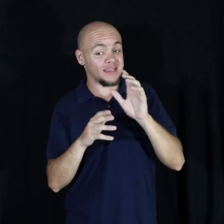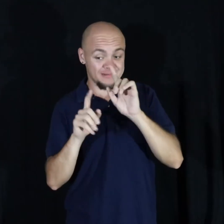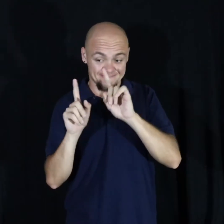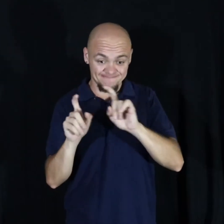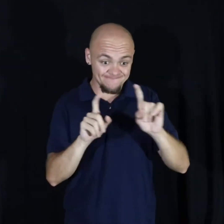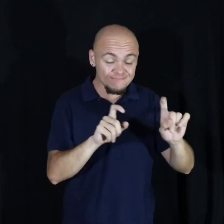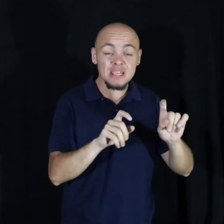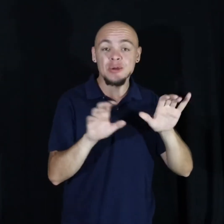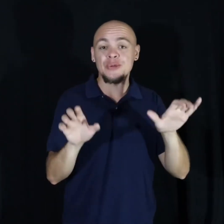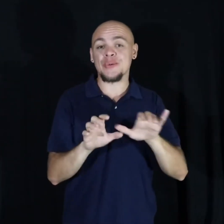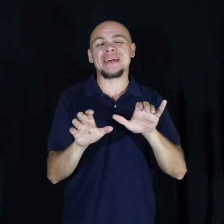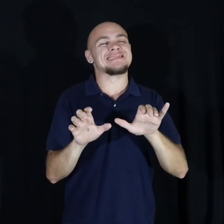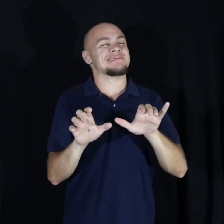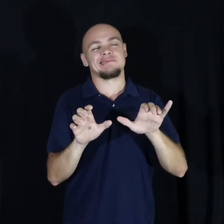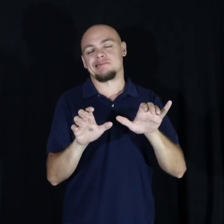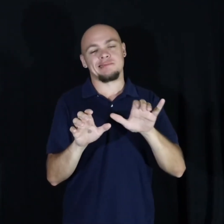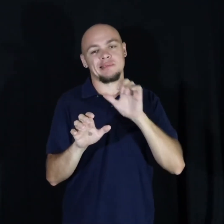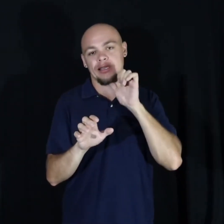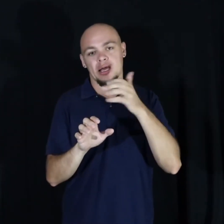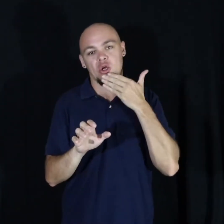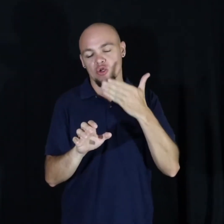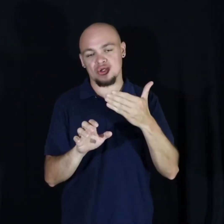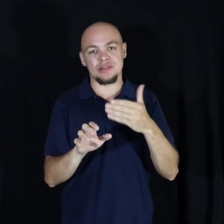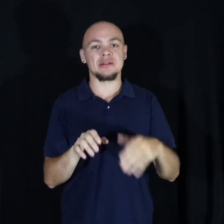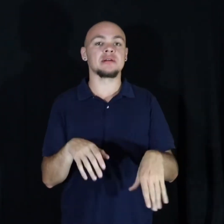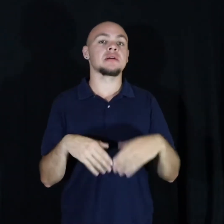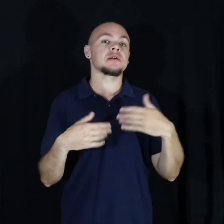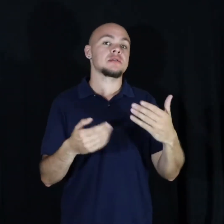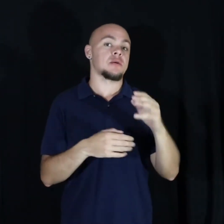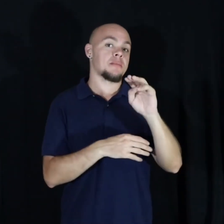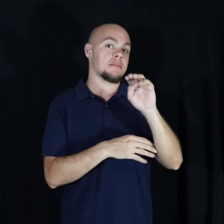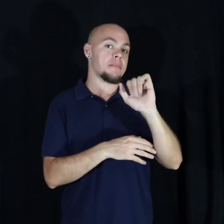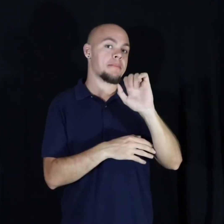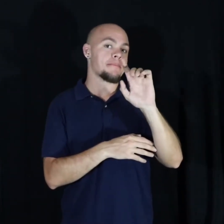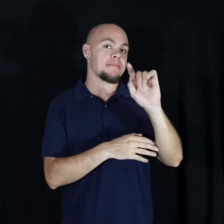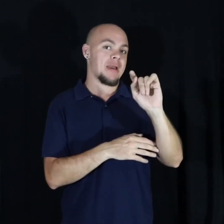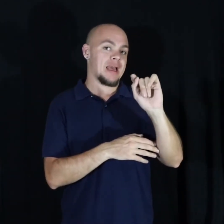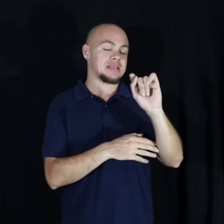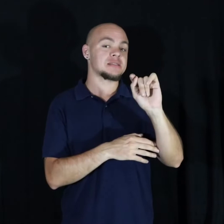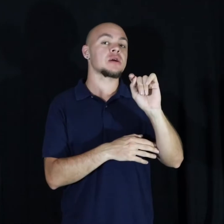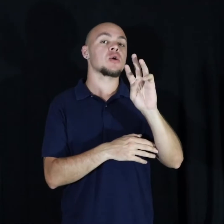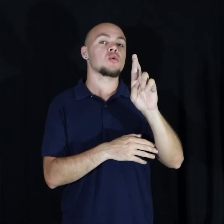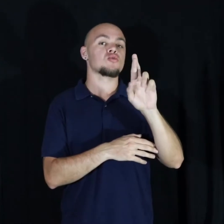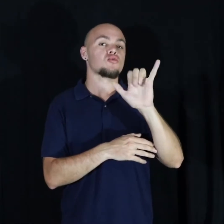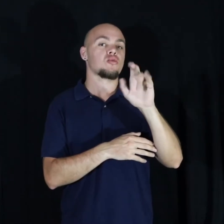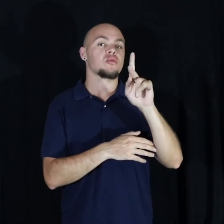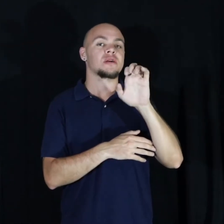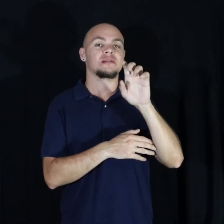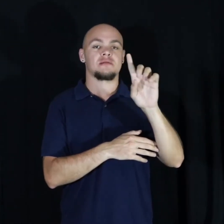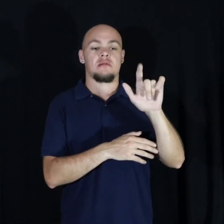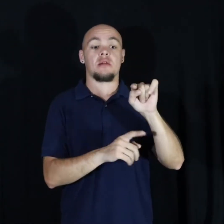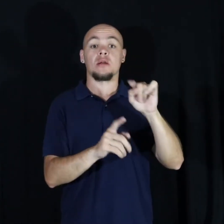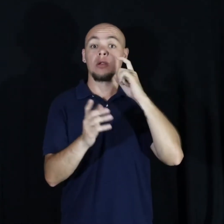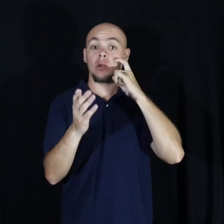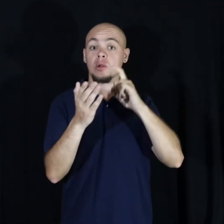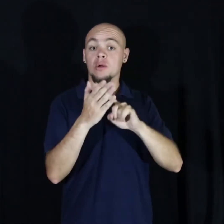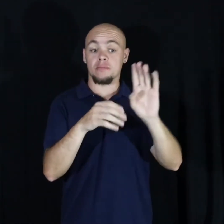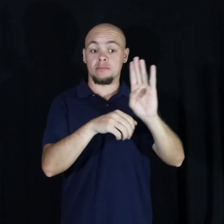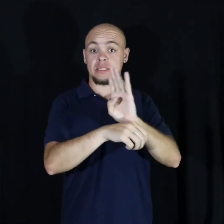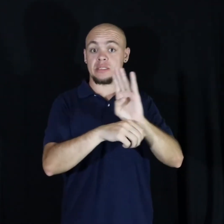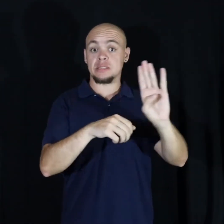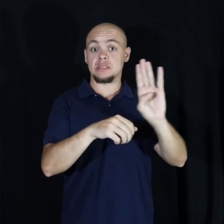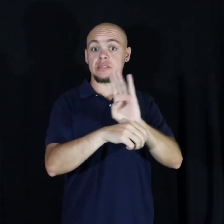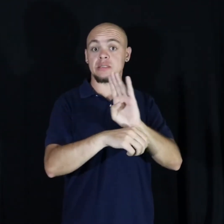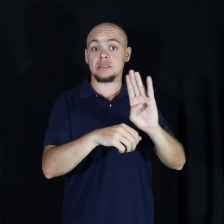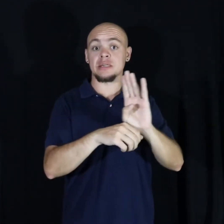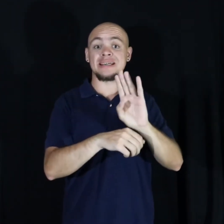overall harm in this world. According to Matt Richtel, Pulitzer Prize-winning reporter of the New York Times, US businesses lost over $650